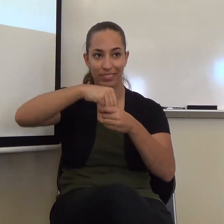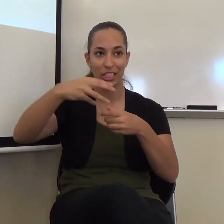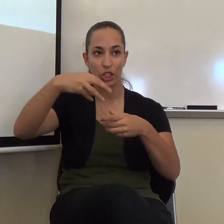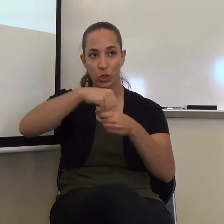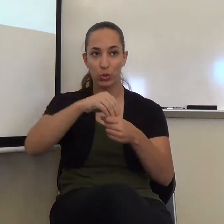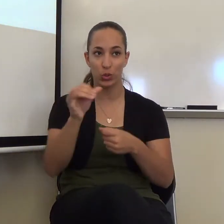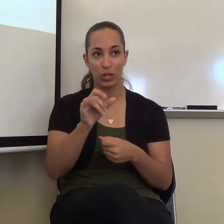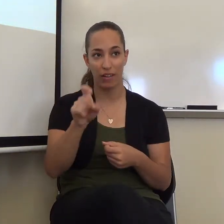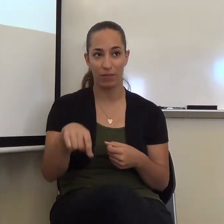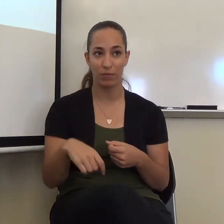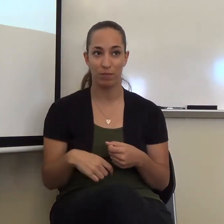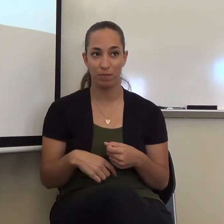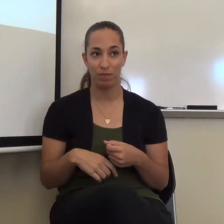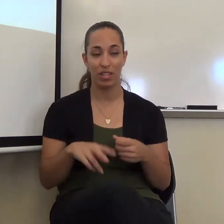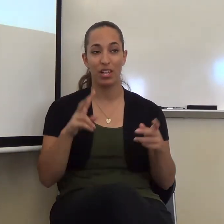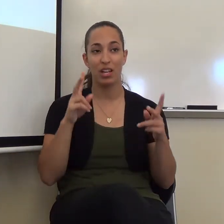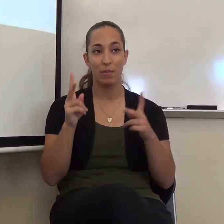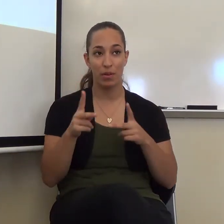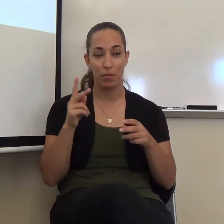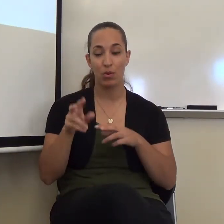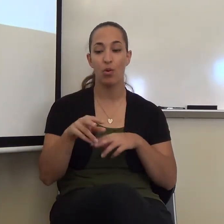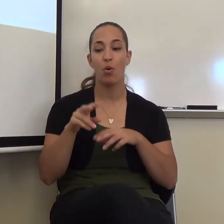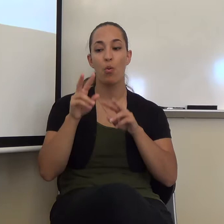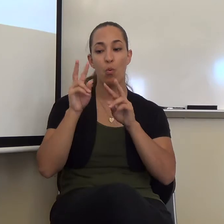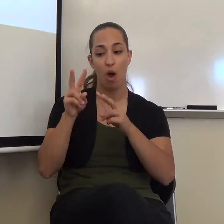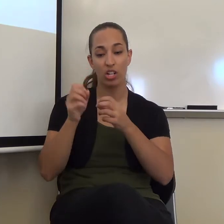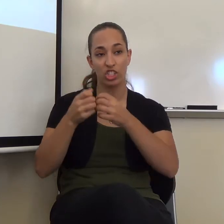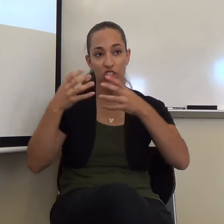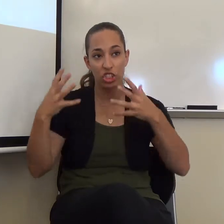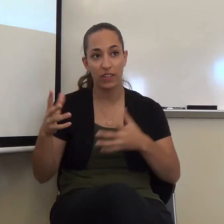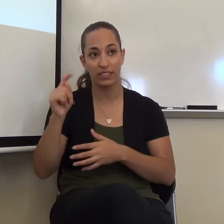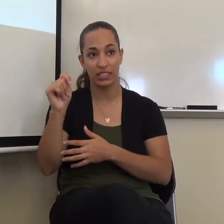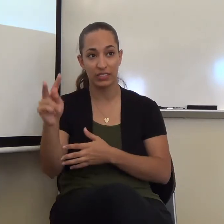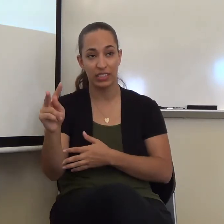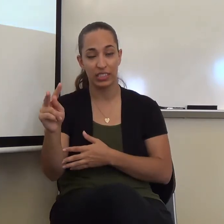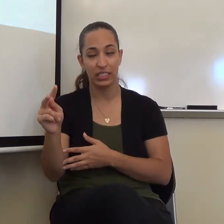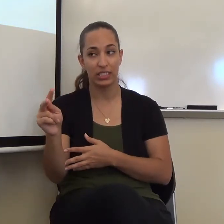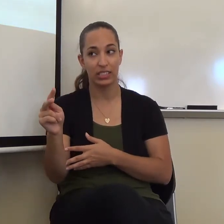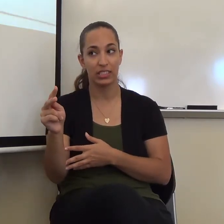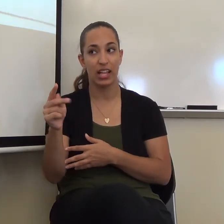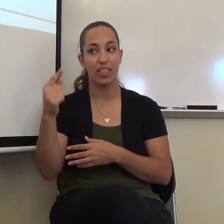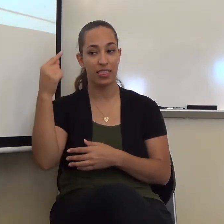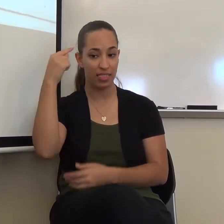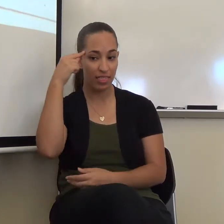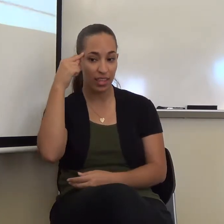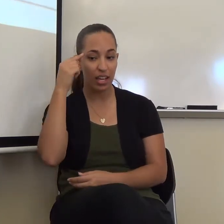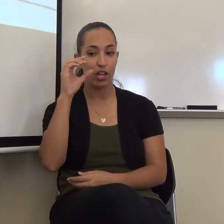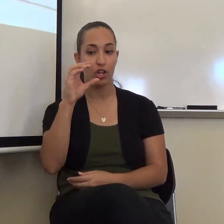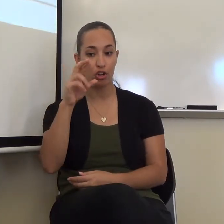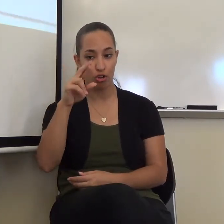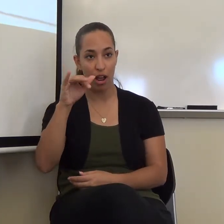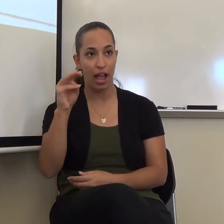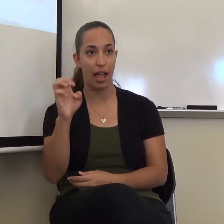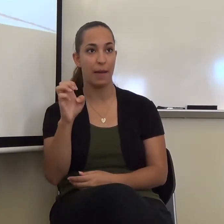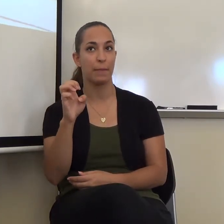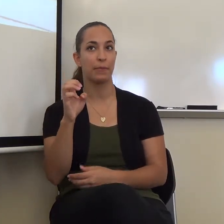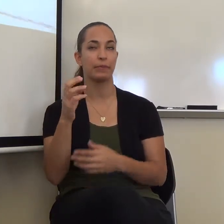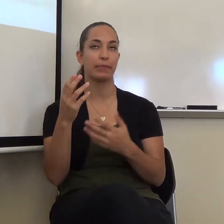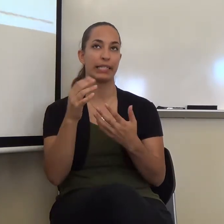People who watch heavy TV viewers think the crime rate is